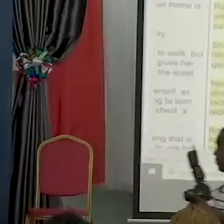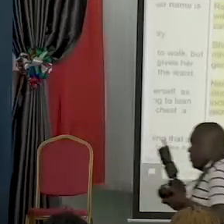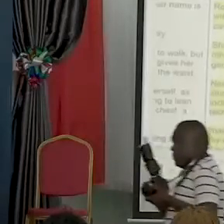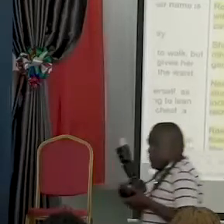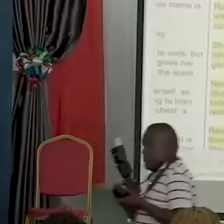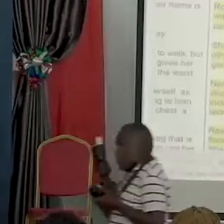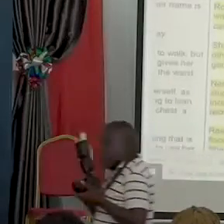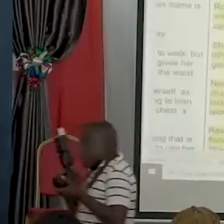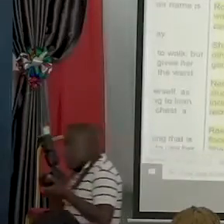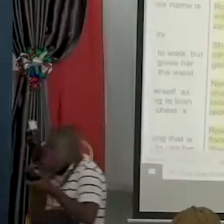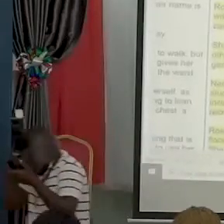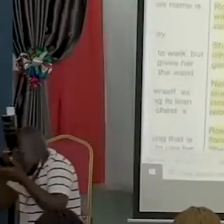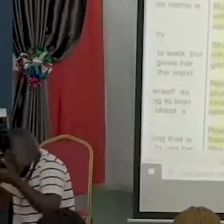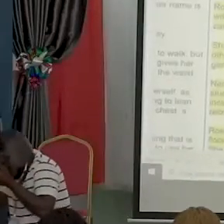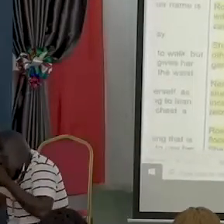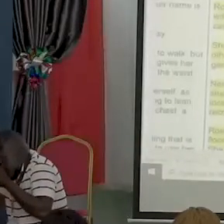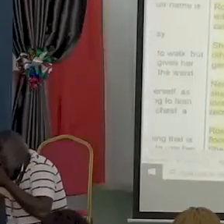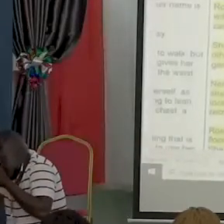Yes.